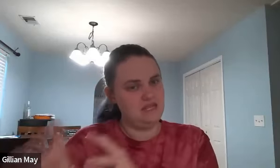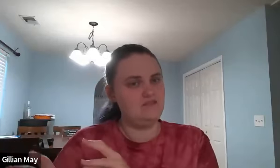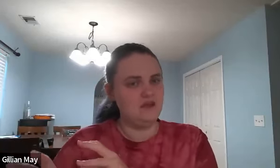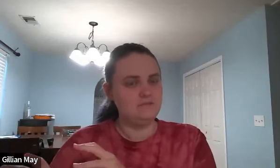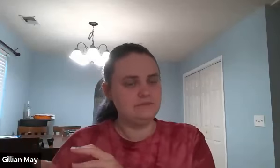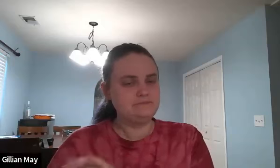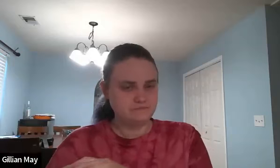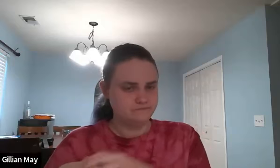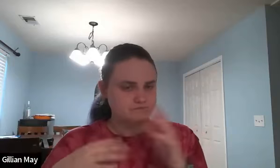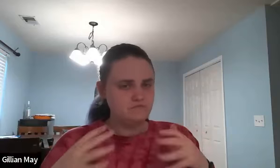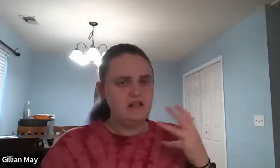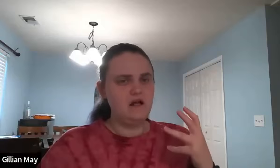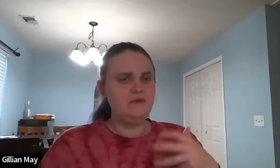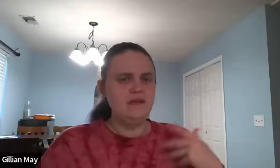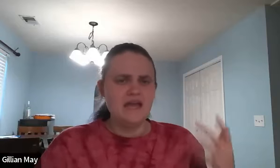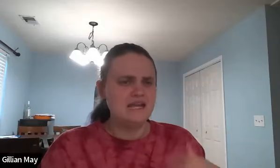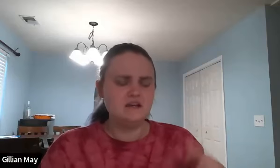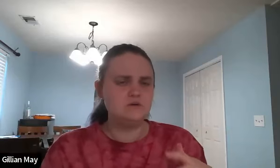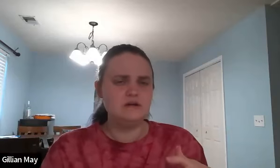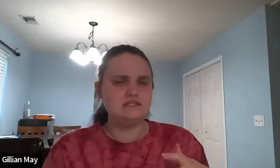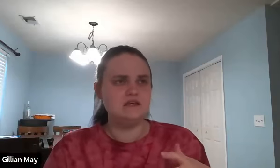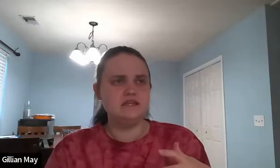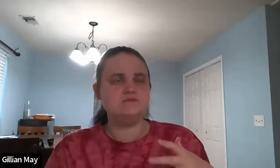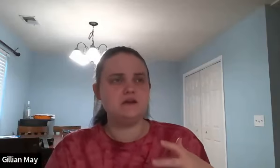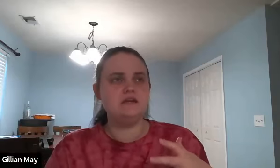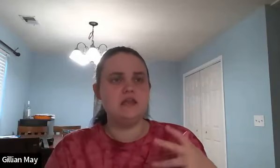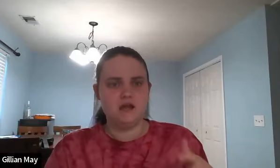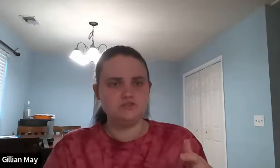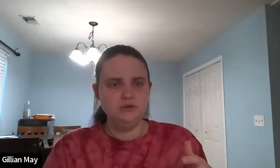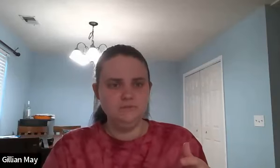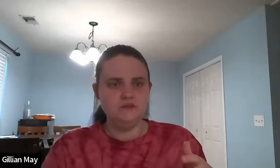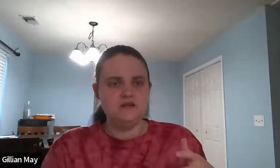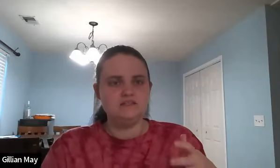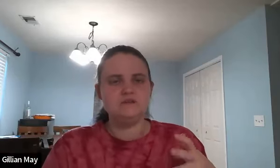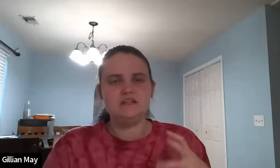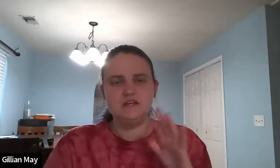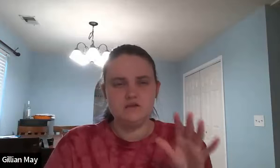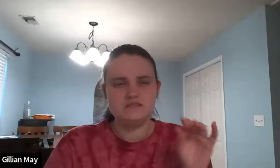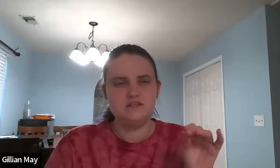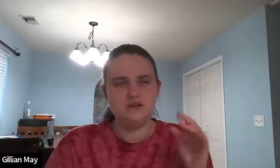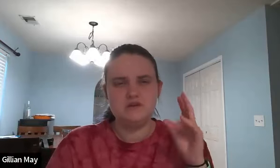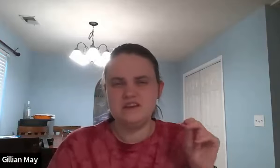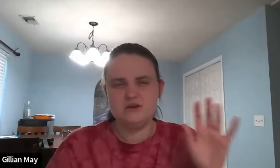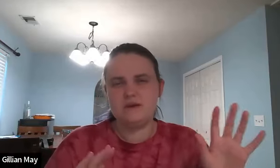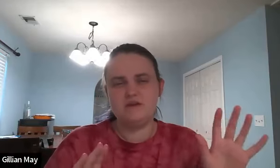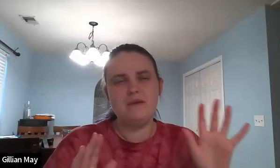in there. And it's always, it's very natural to be like, no, that's, oh, wait, no, I